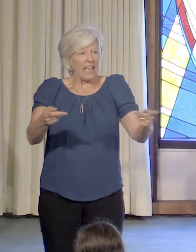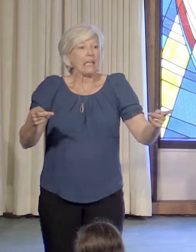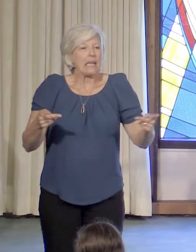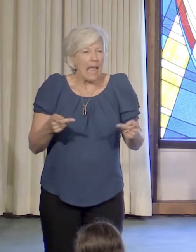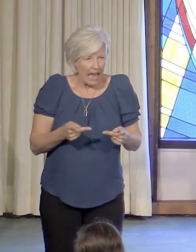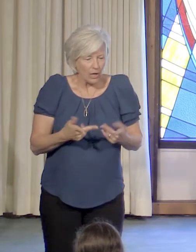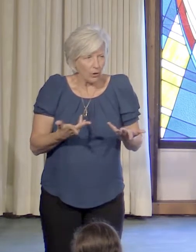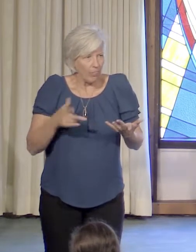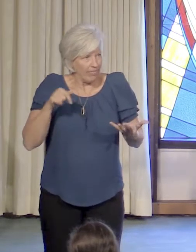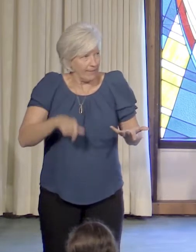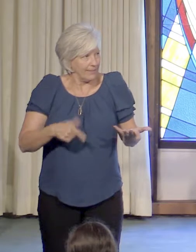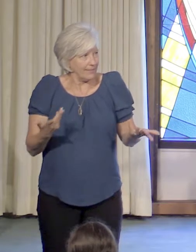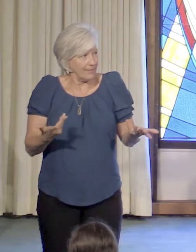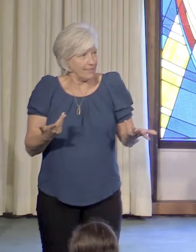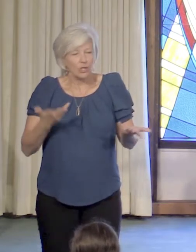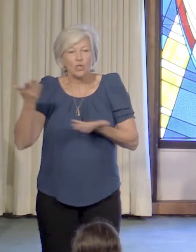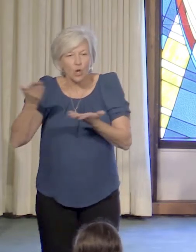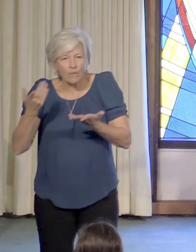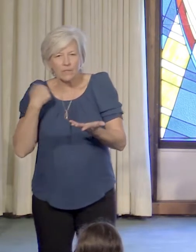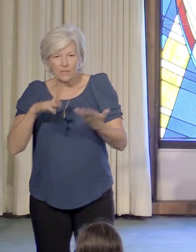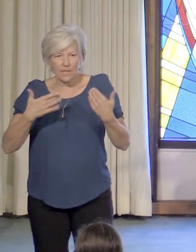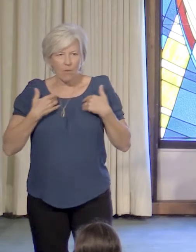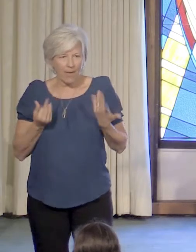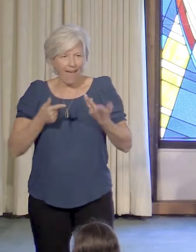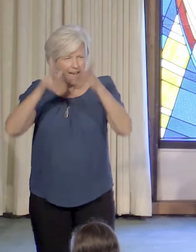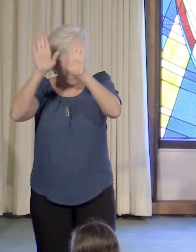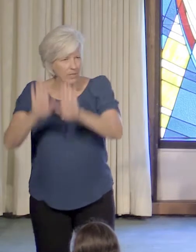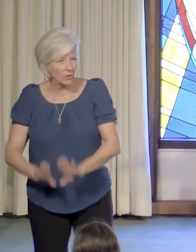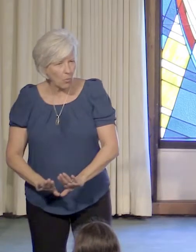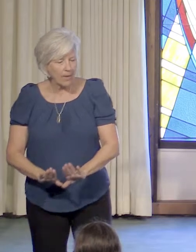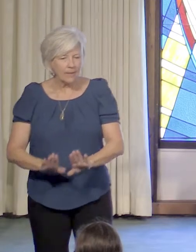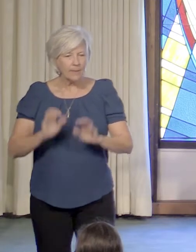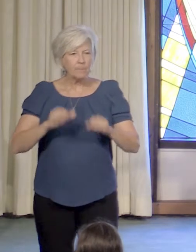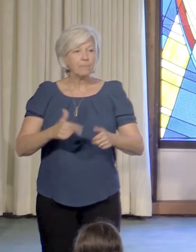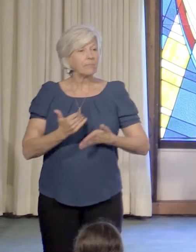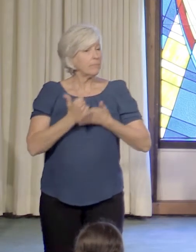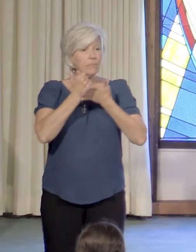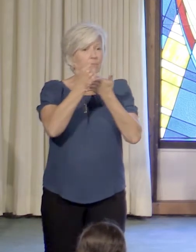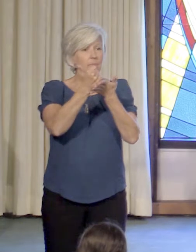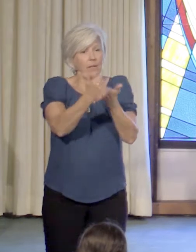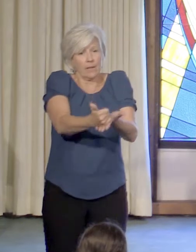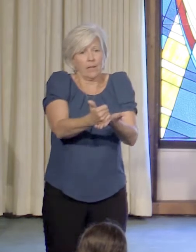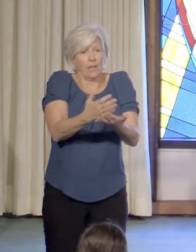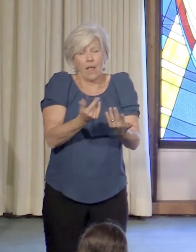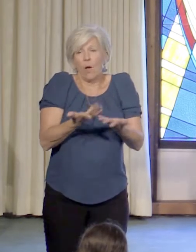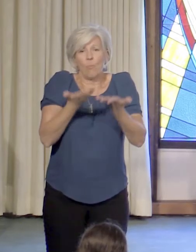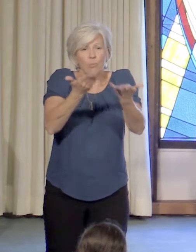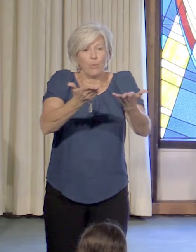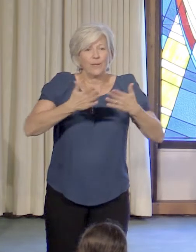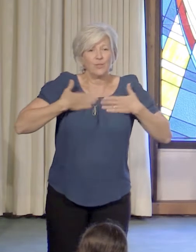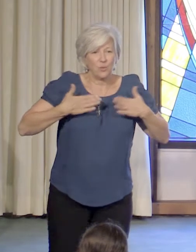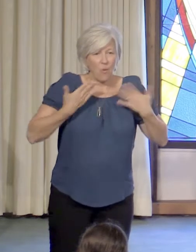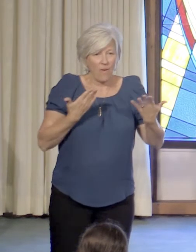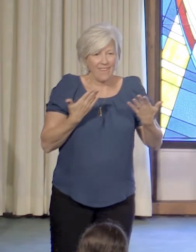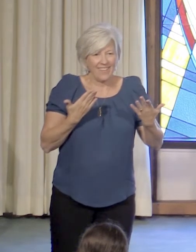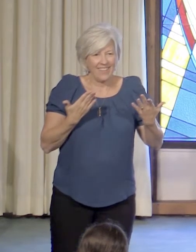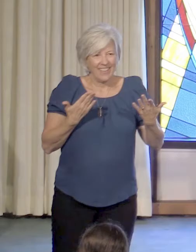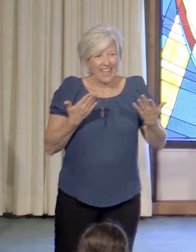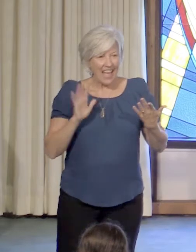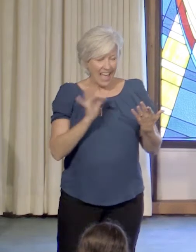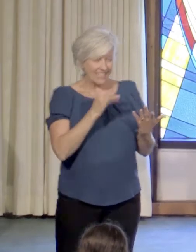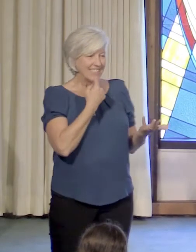week can help bring joy into people's lives. The 100th Psalm says, make a joyful